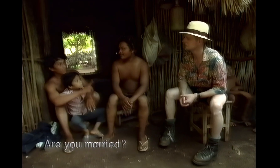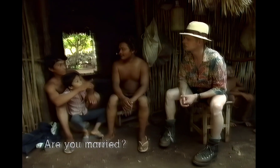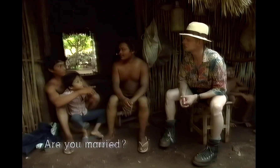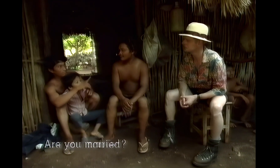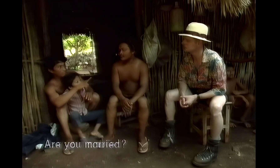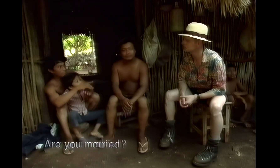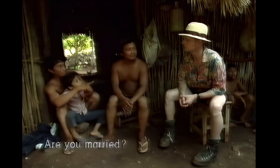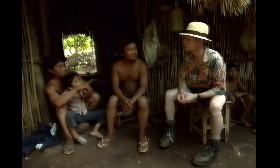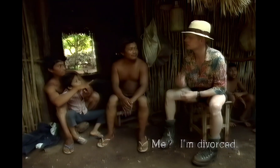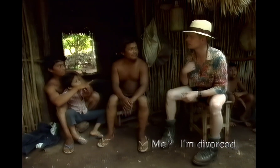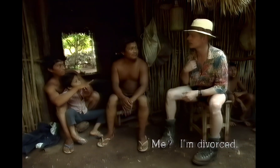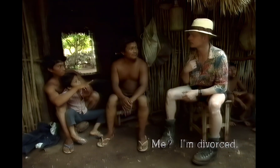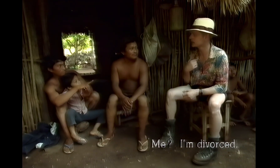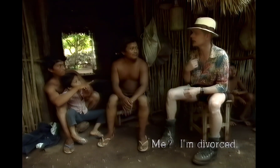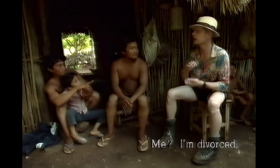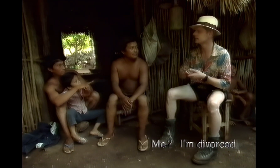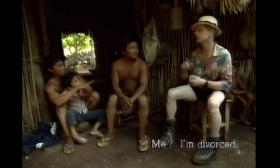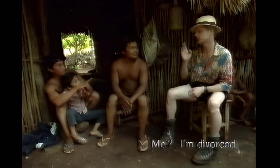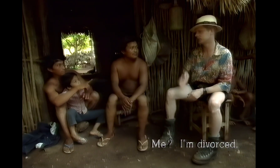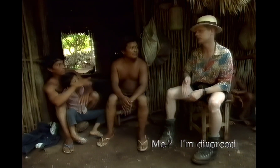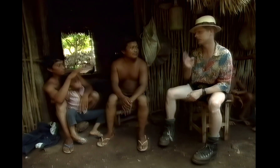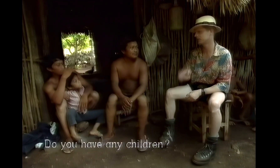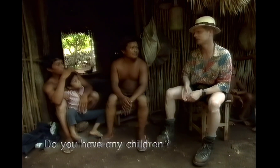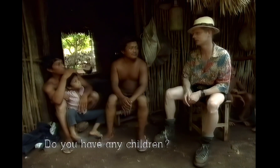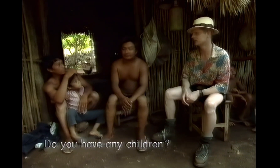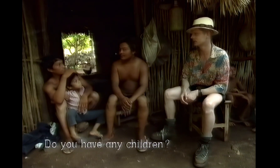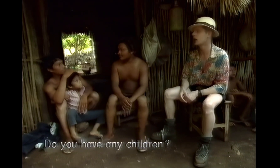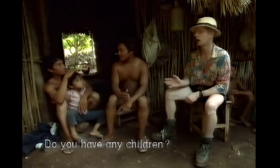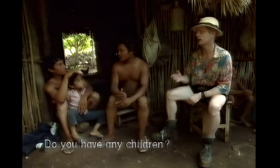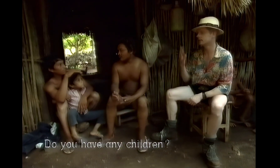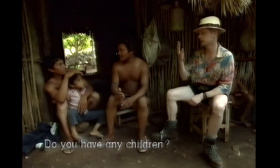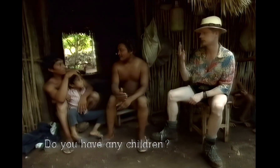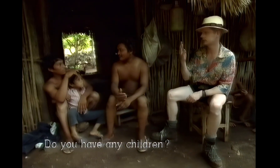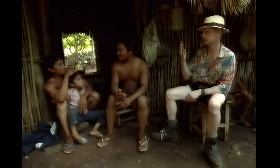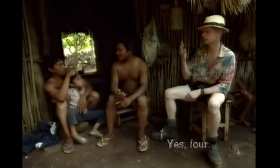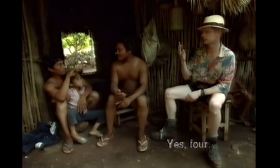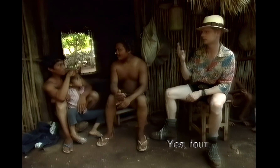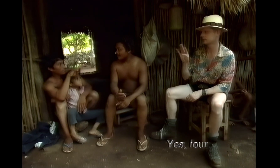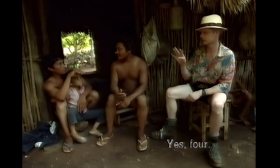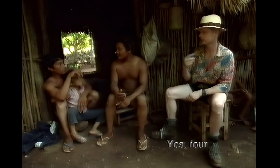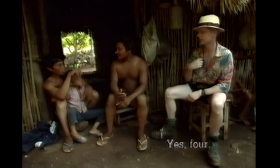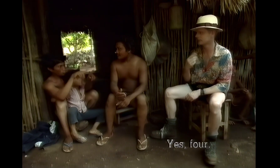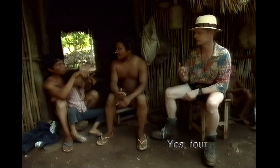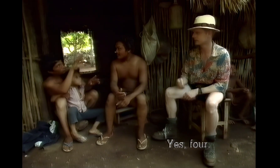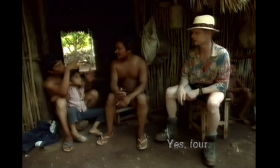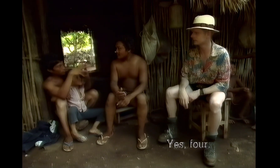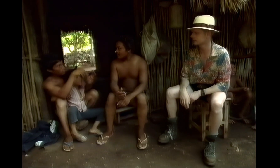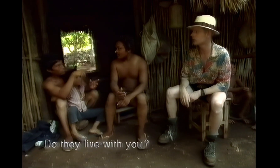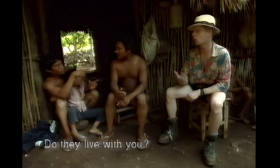Are you married? Me? I'm divorced. Do you have any children? Yes, I've got 4. Do they live with